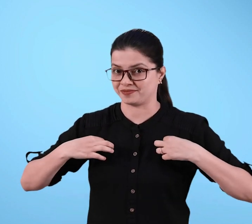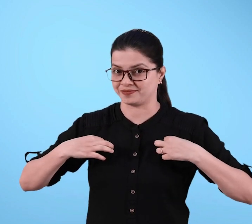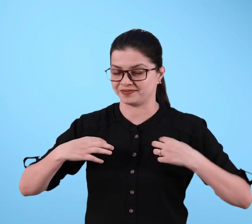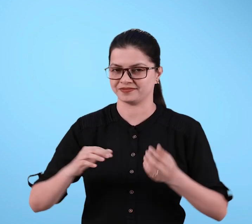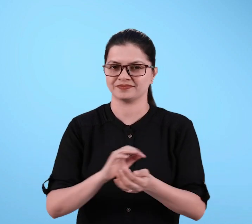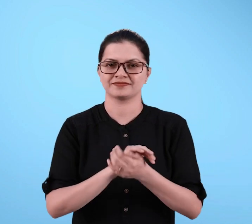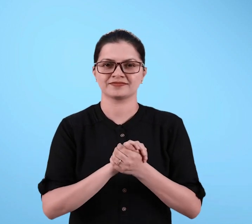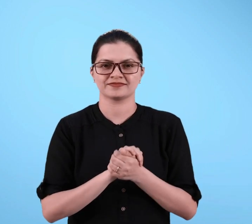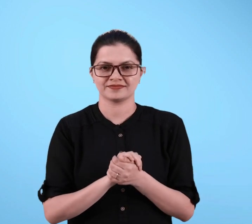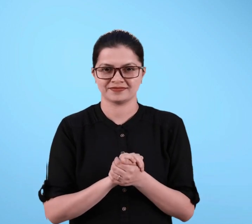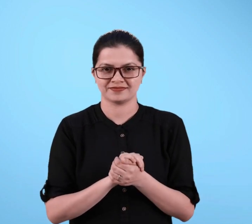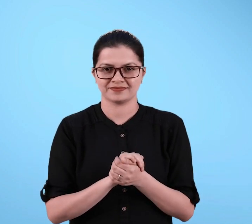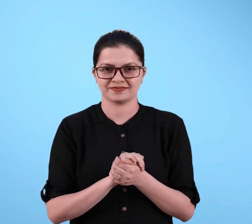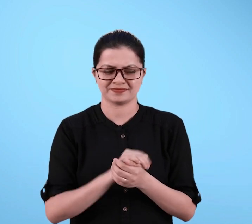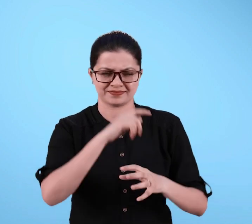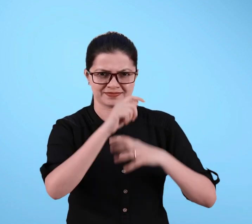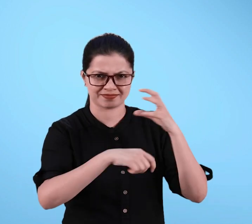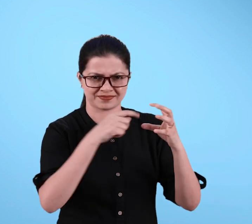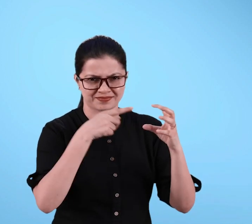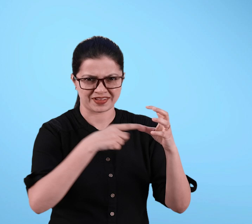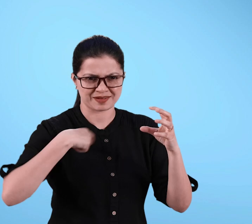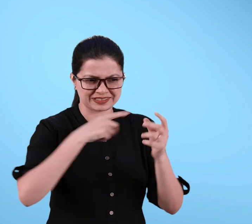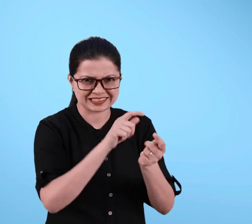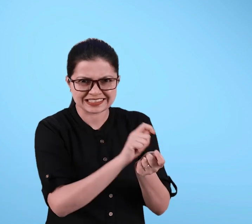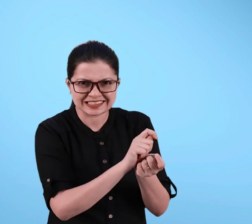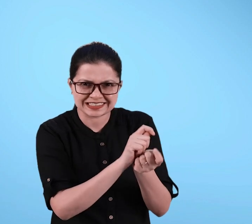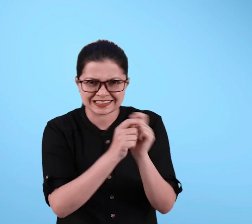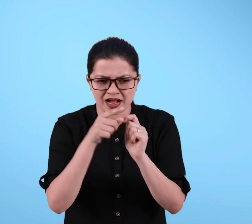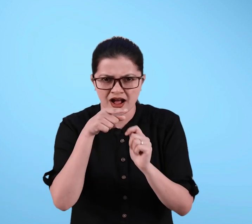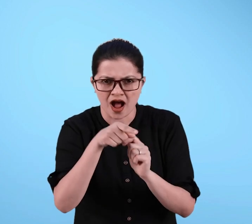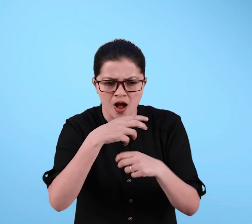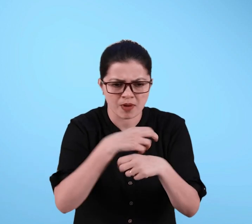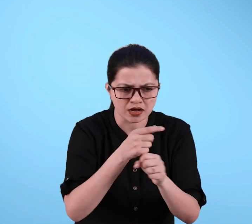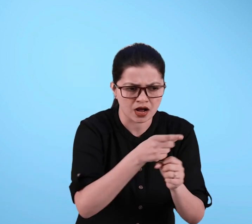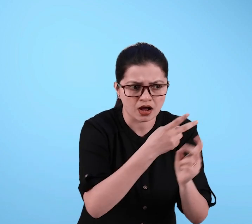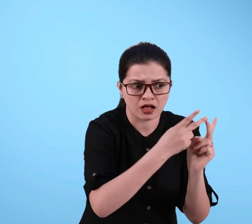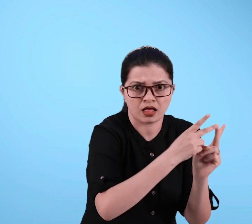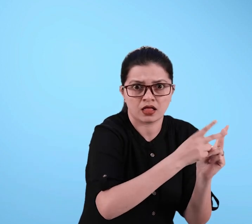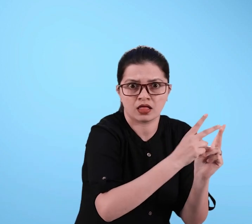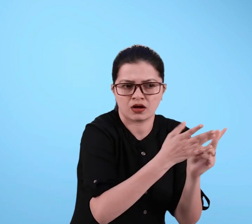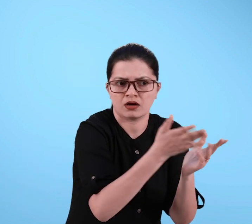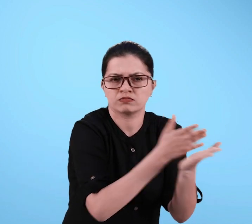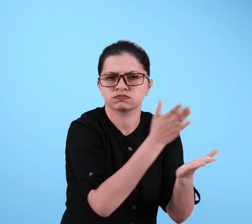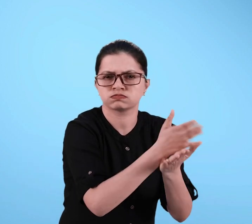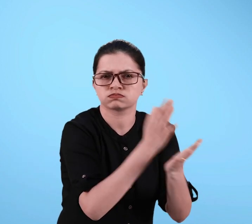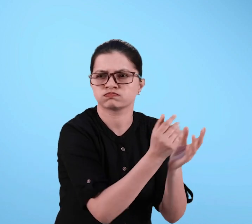fabrics are made from There are many ways by which fabrics are made from yarns.